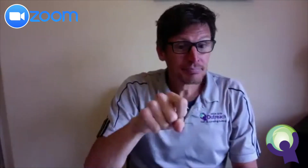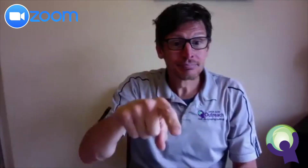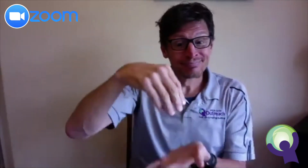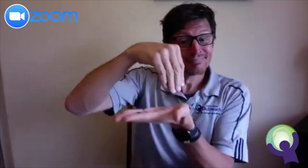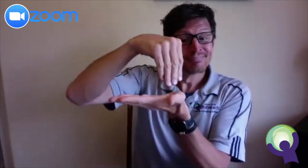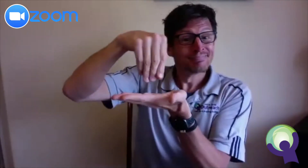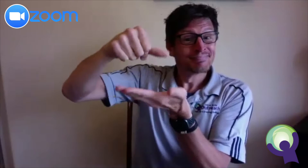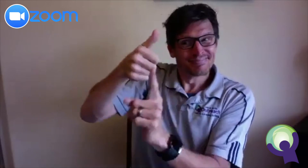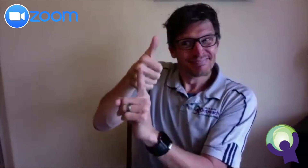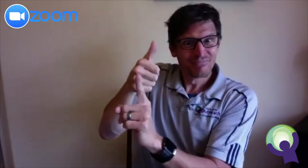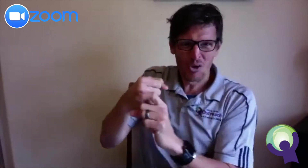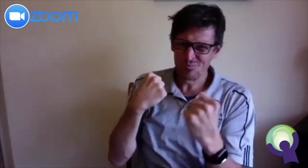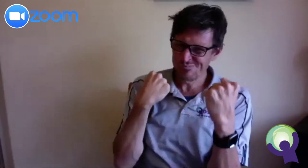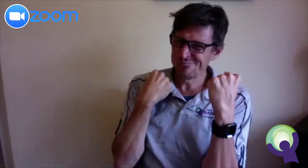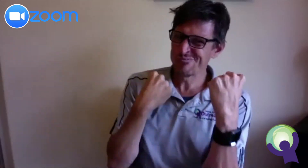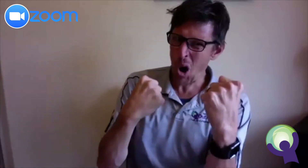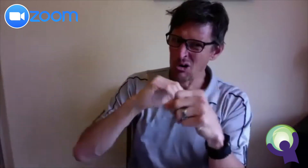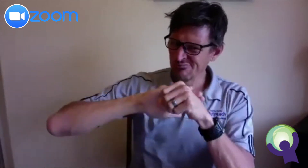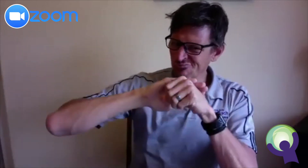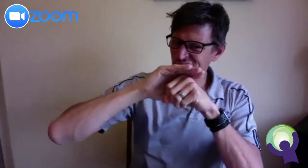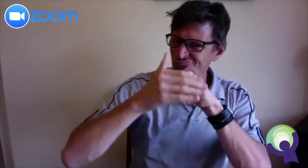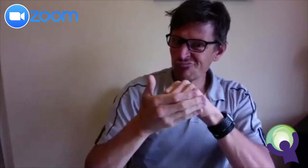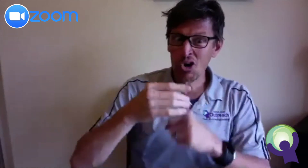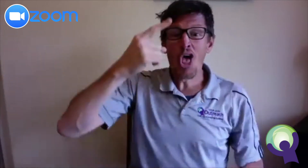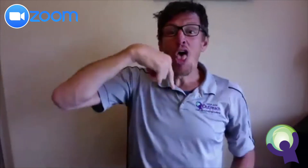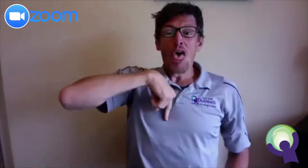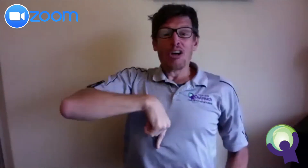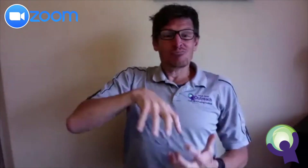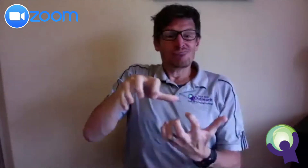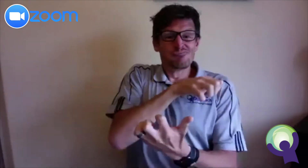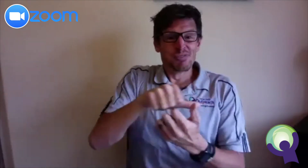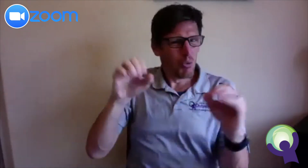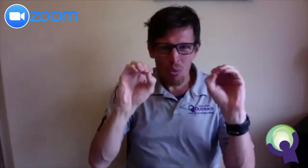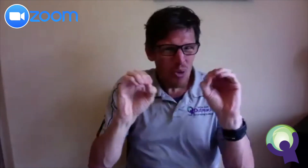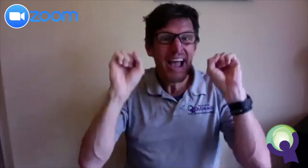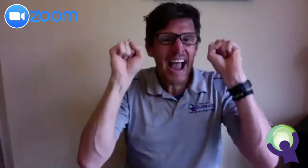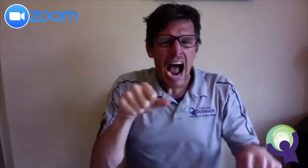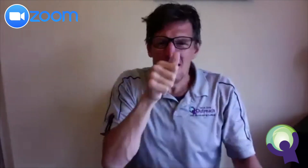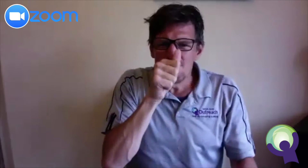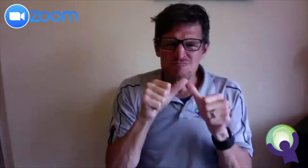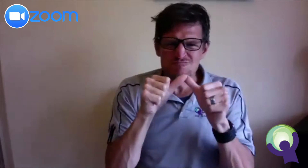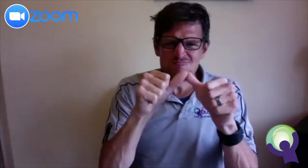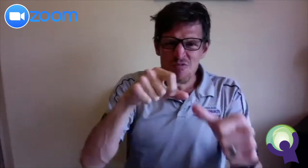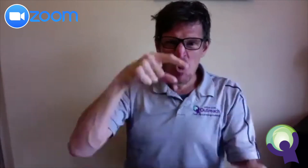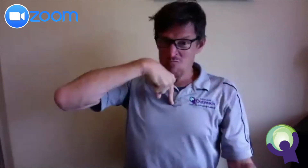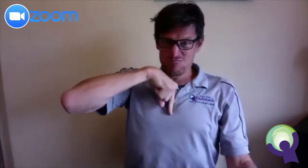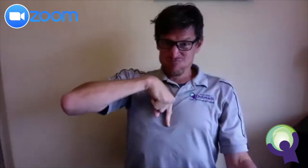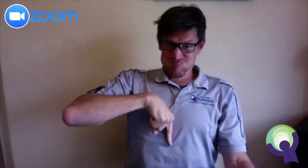Sadie was more interested in where the seed had been. Passing through a bird's sharp beak and tiny dark insides